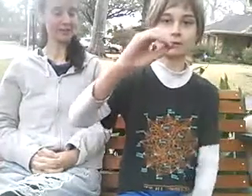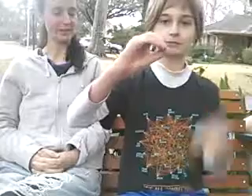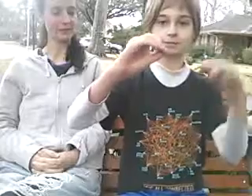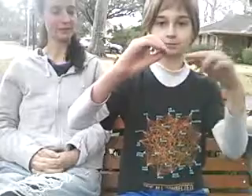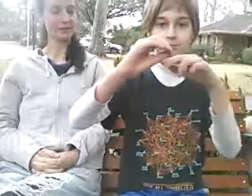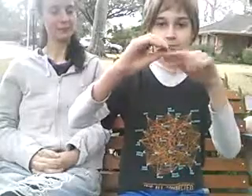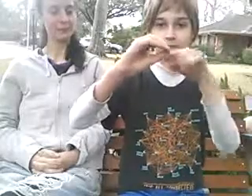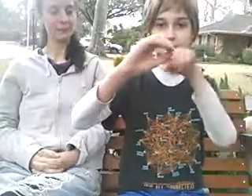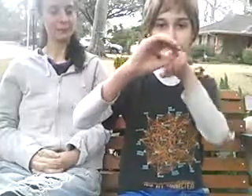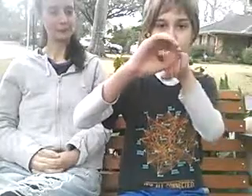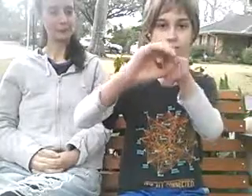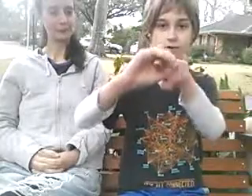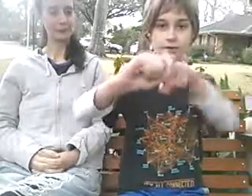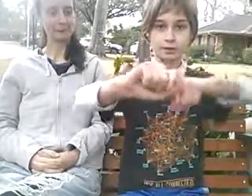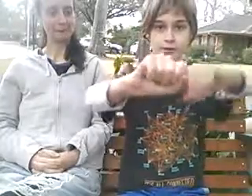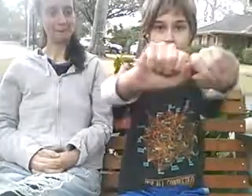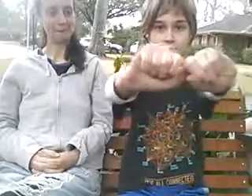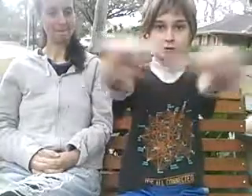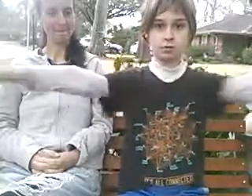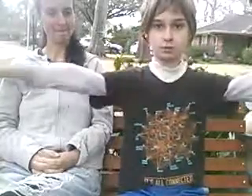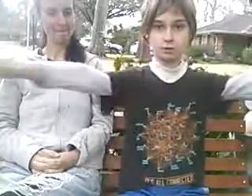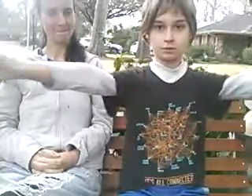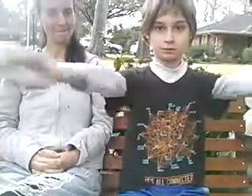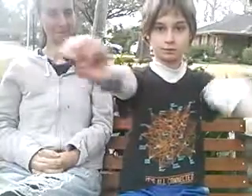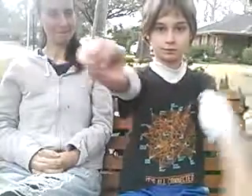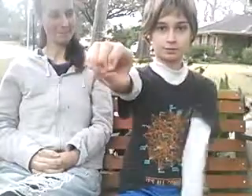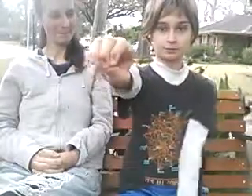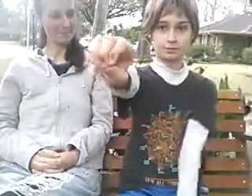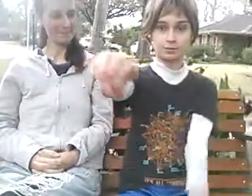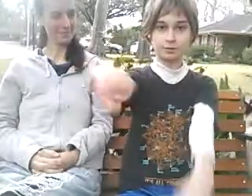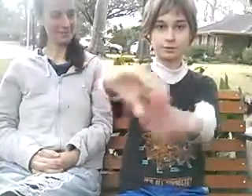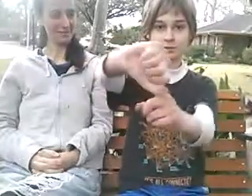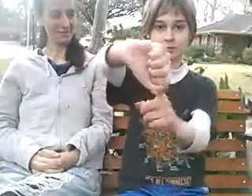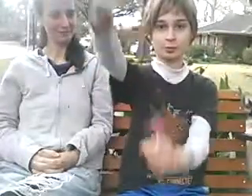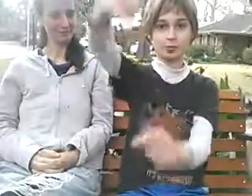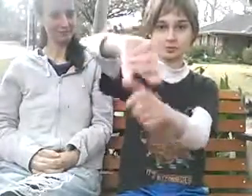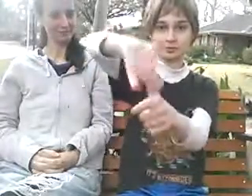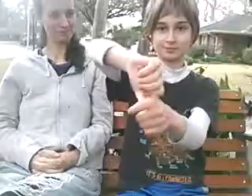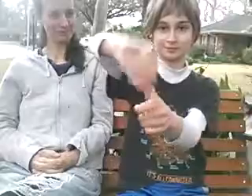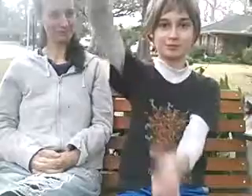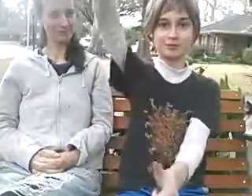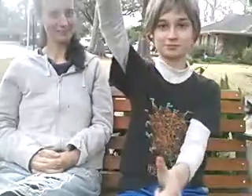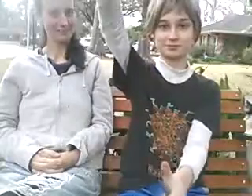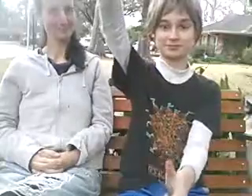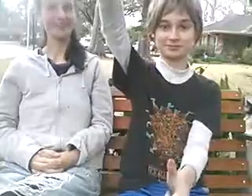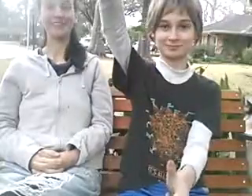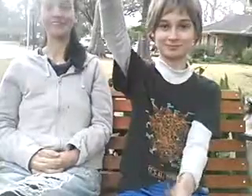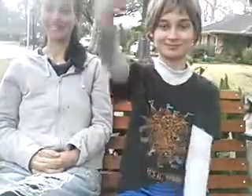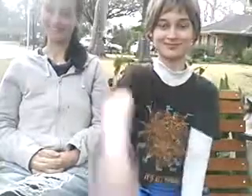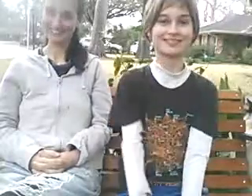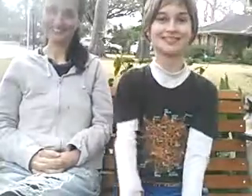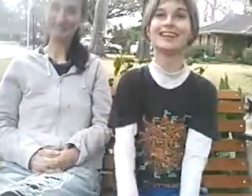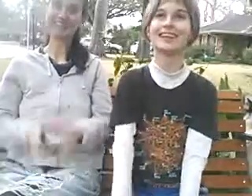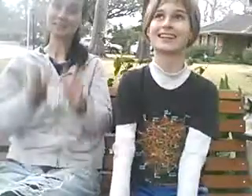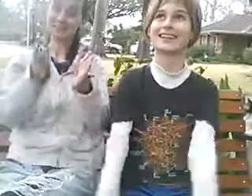language. It's a circle. Oh, this is poopy. Yes. That's a baby